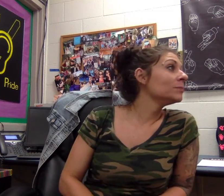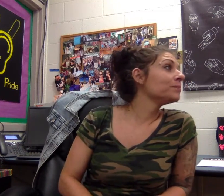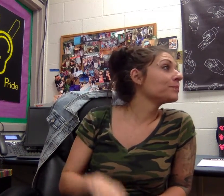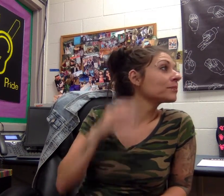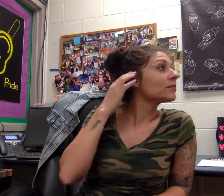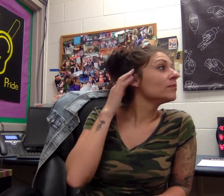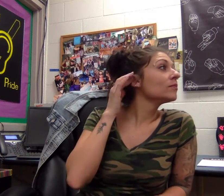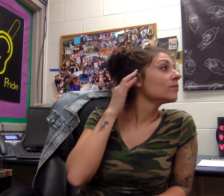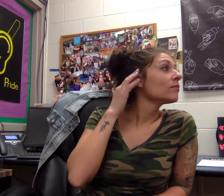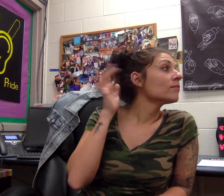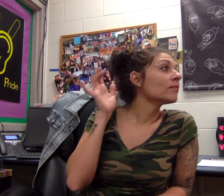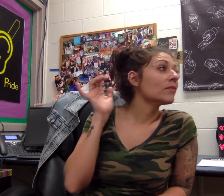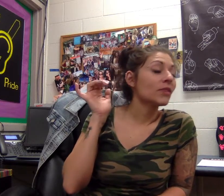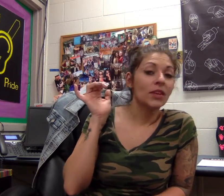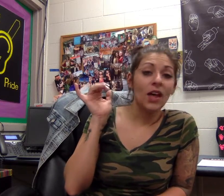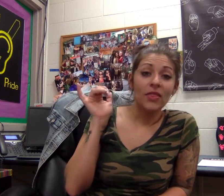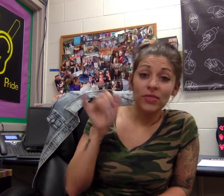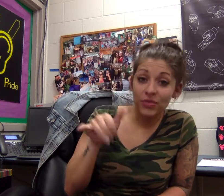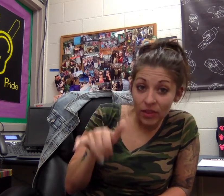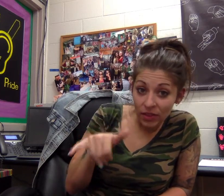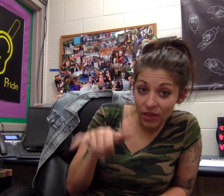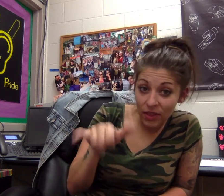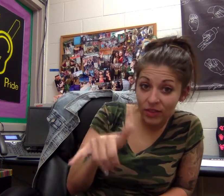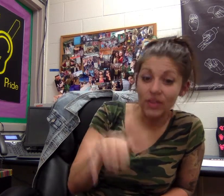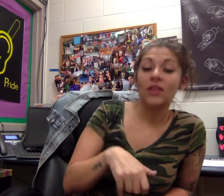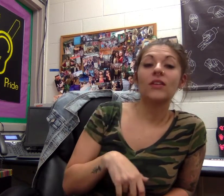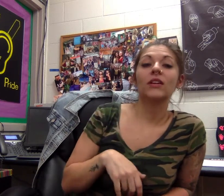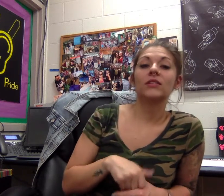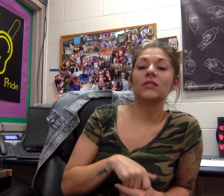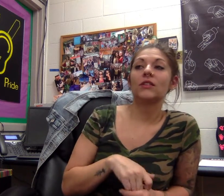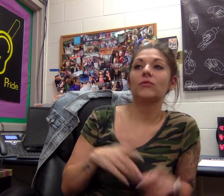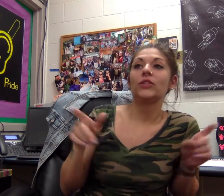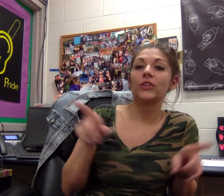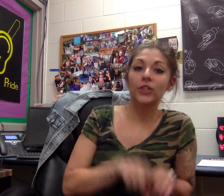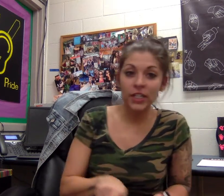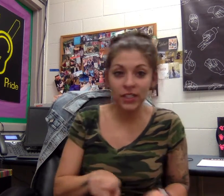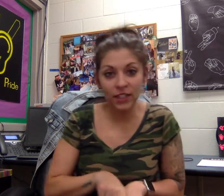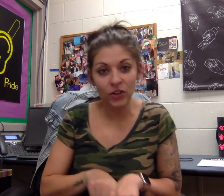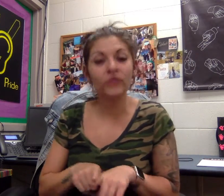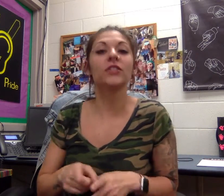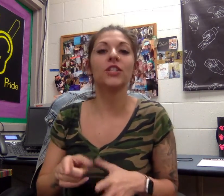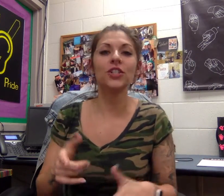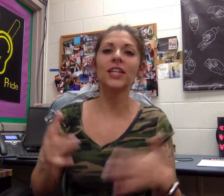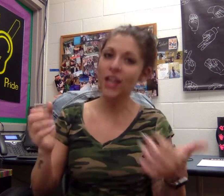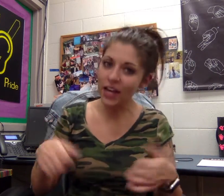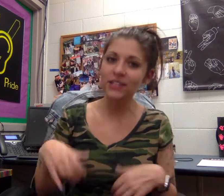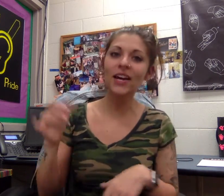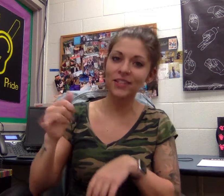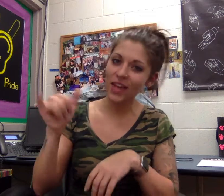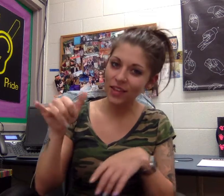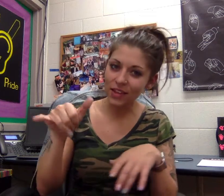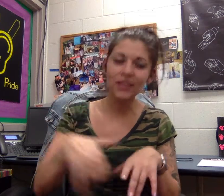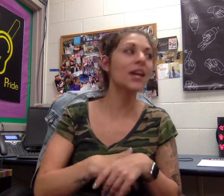is when you're agreeing in a conversation like yes yes that that that that